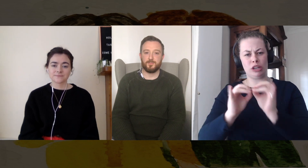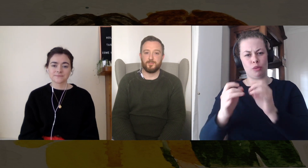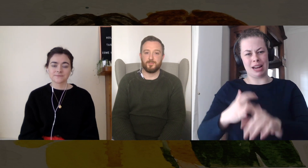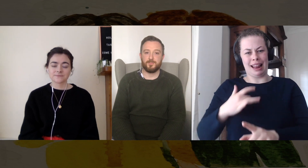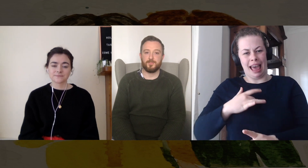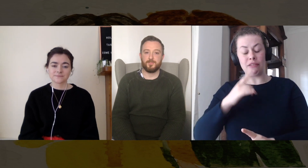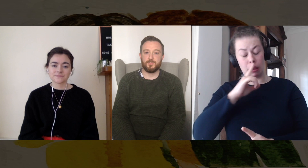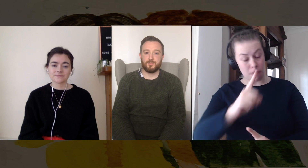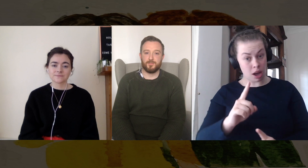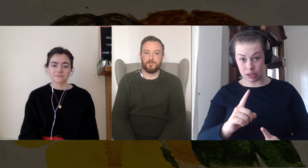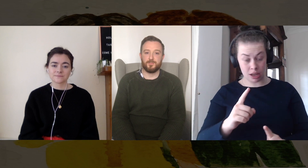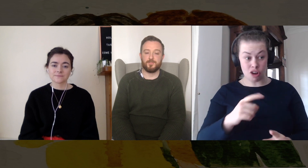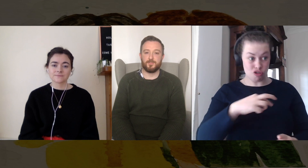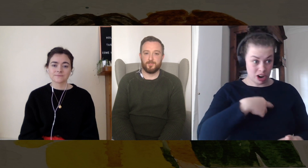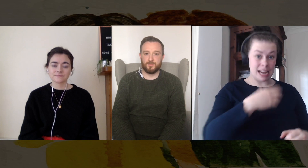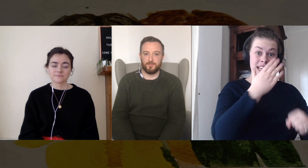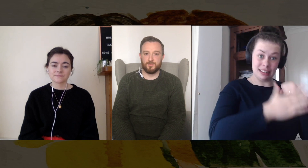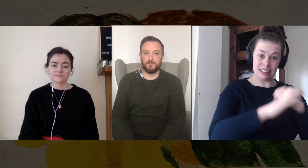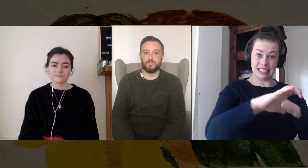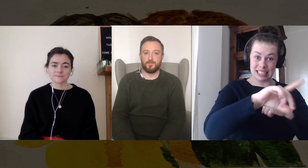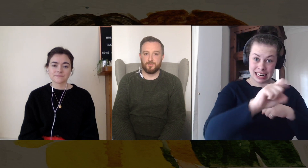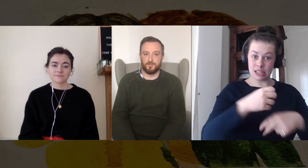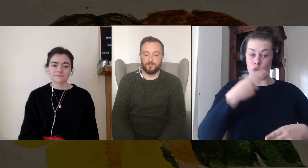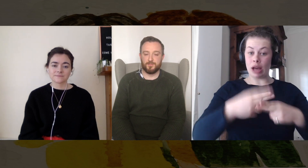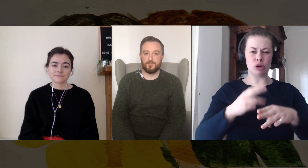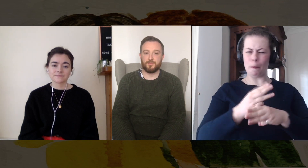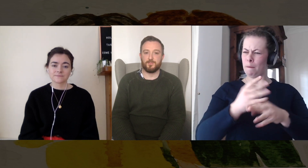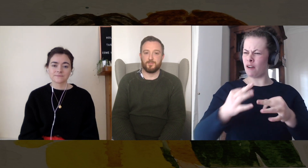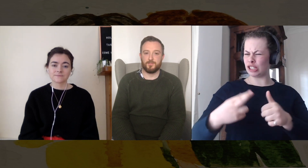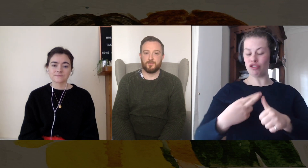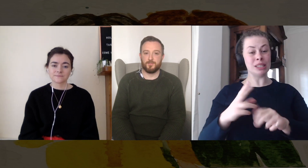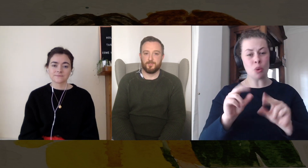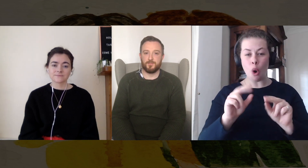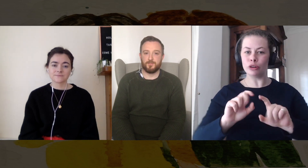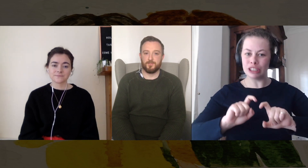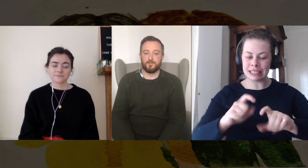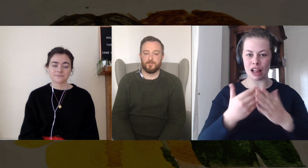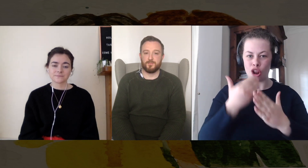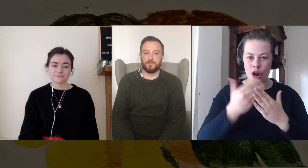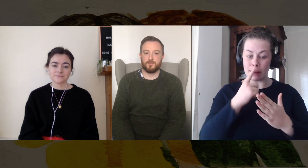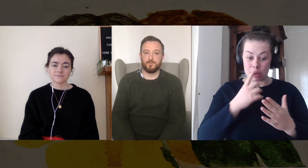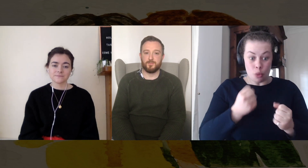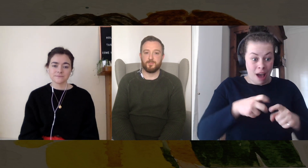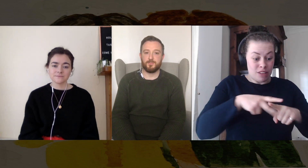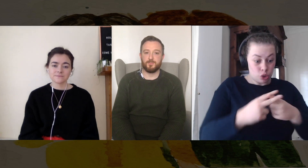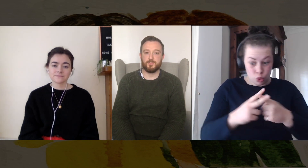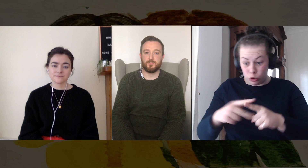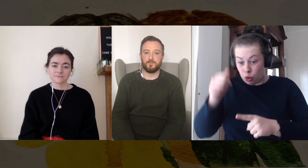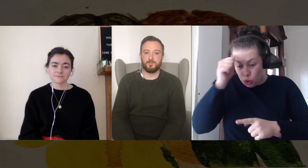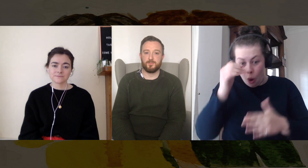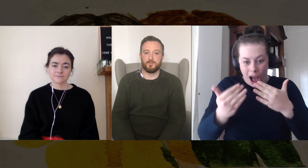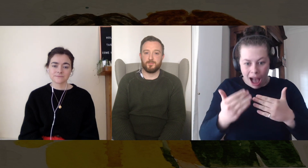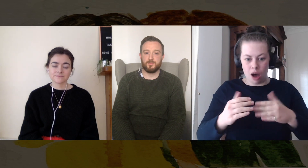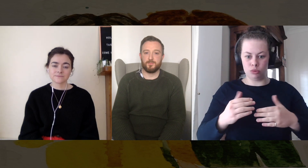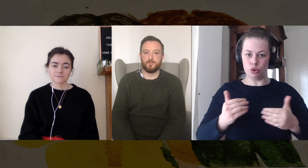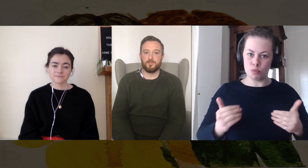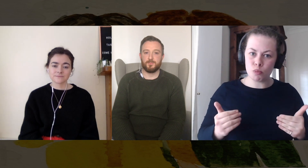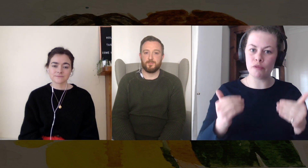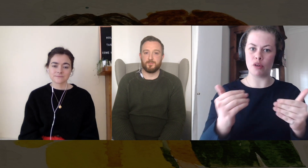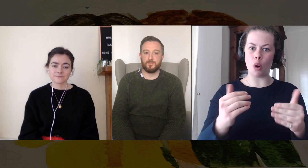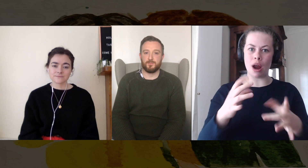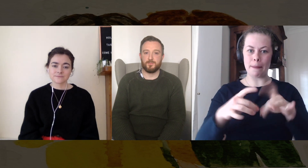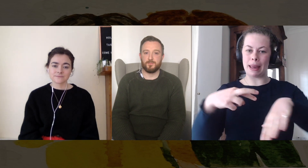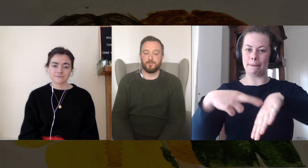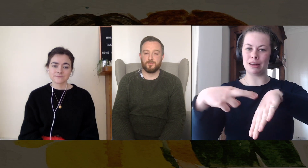or not use, or like sometimes we forget, which is why we've got continual professional development and these kind of chats happening as well. But it is very much you come out